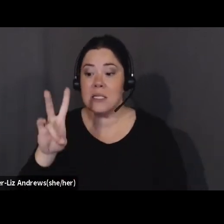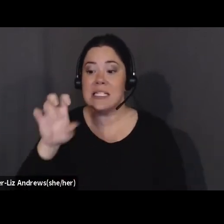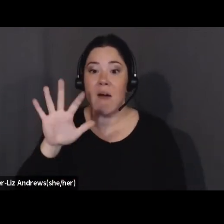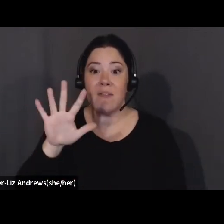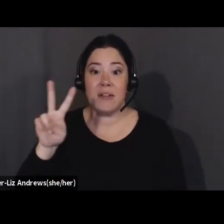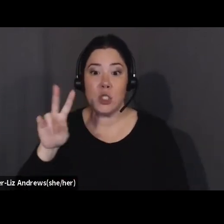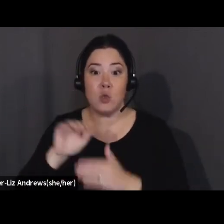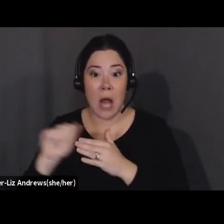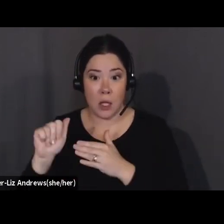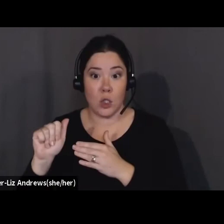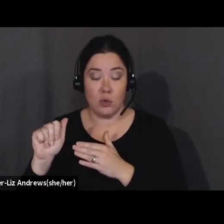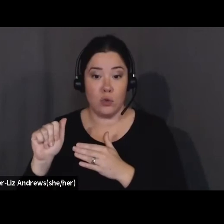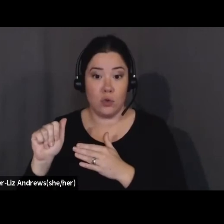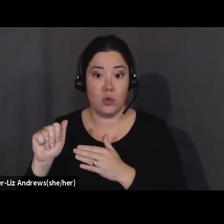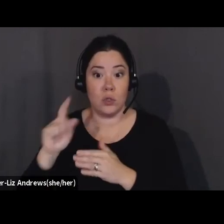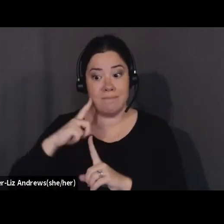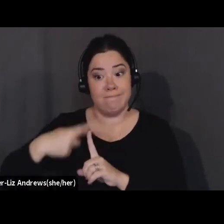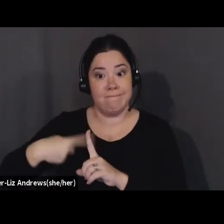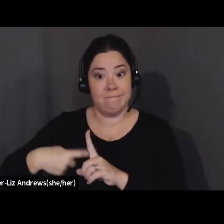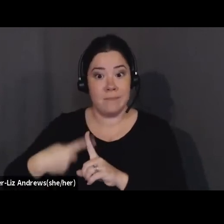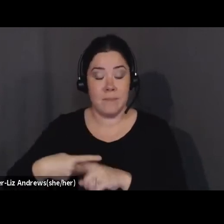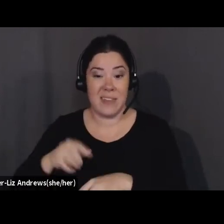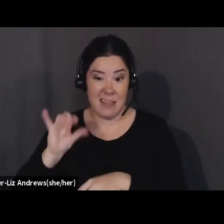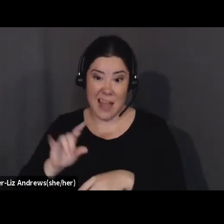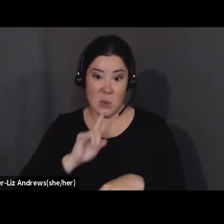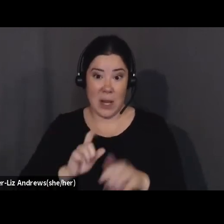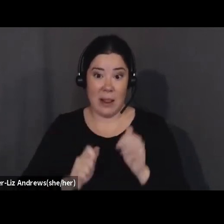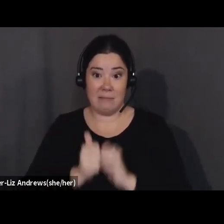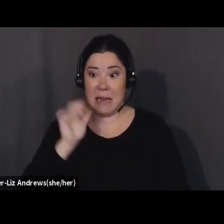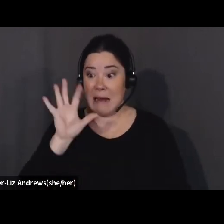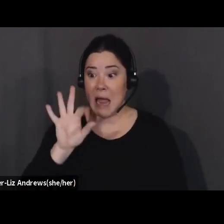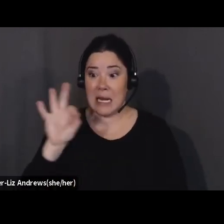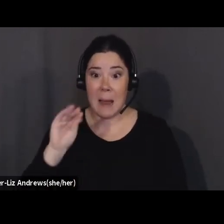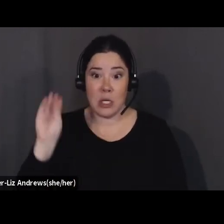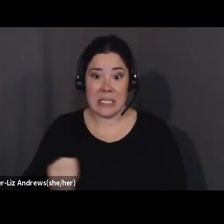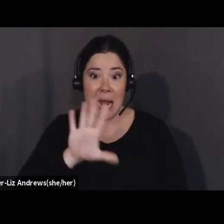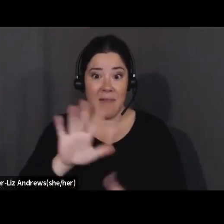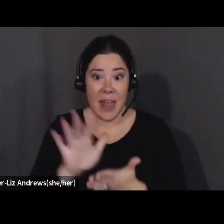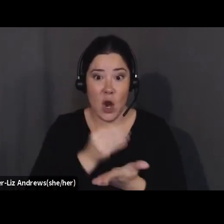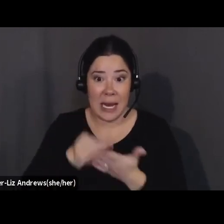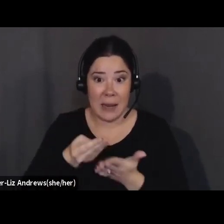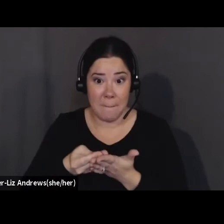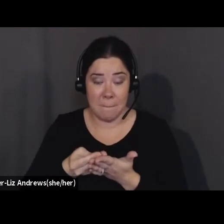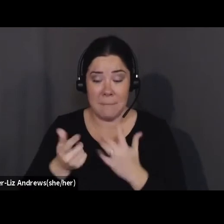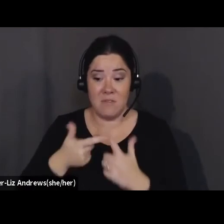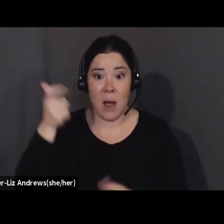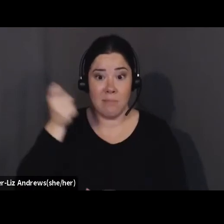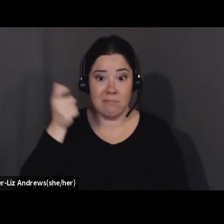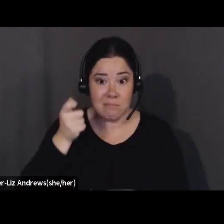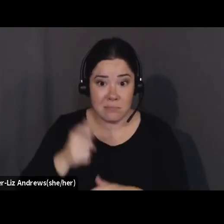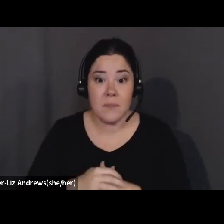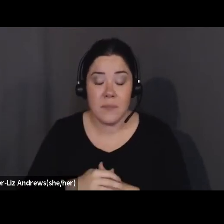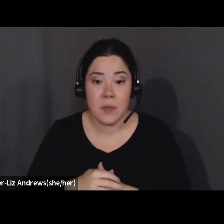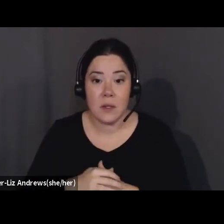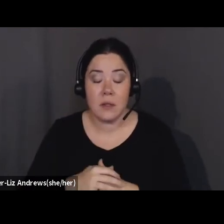$752, which is equal to 99% of a monthly SSI payment. And according to